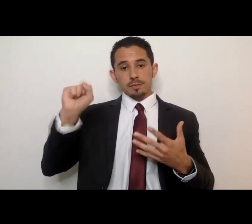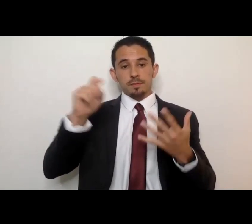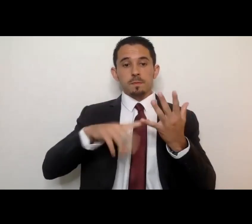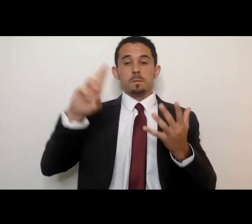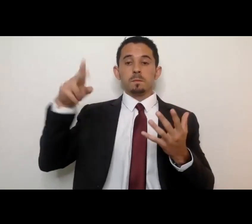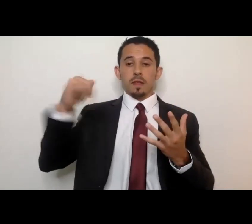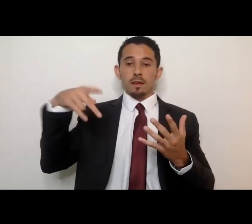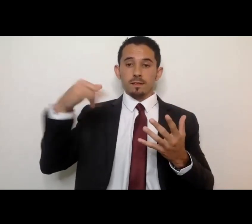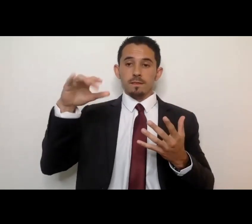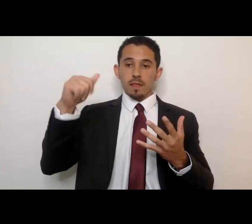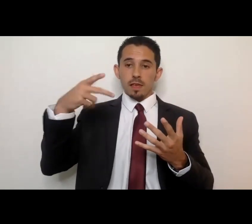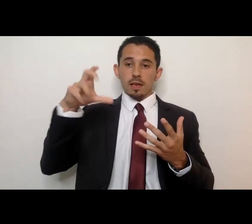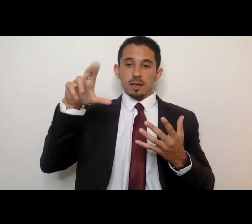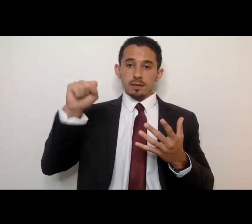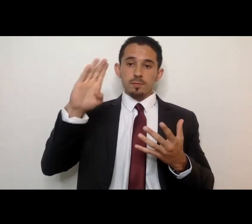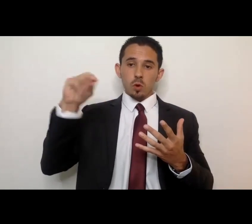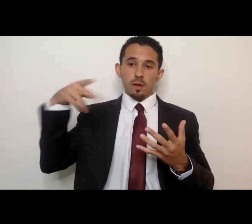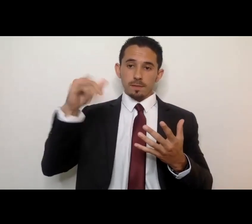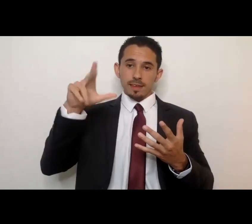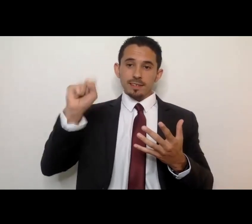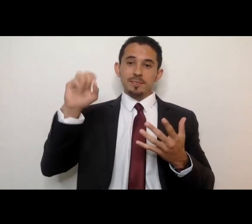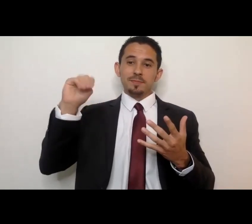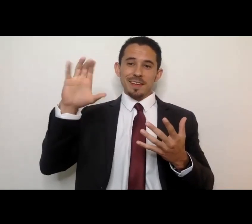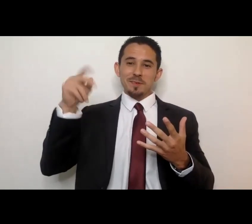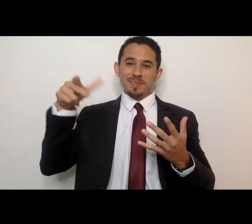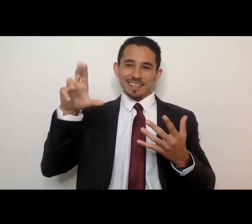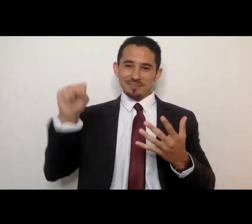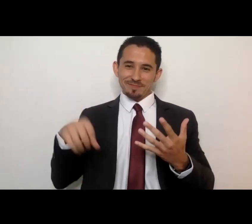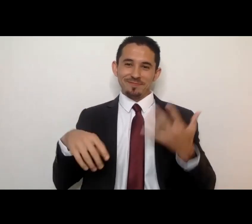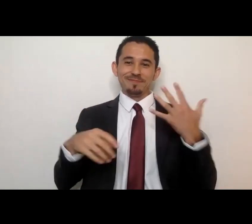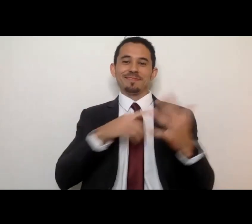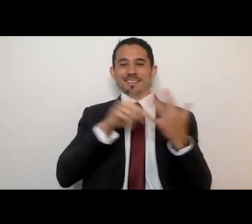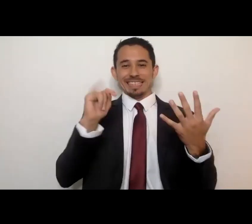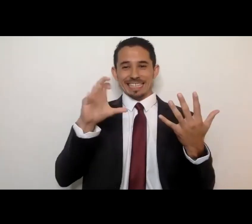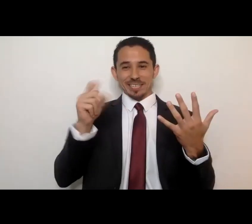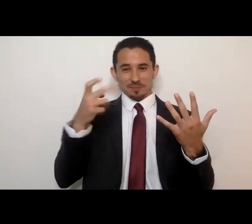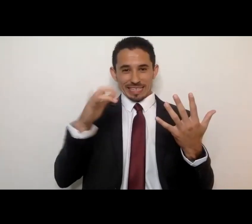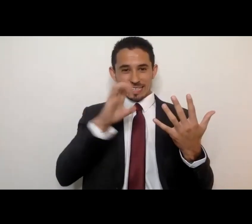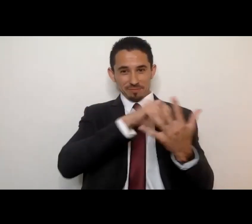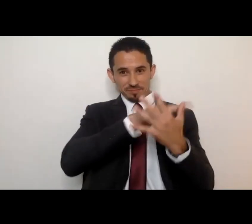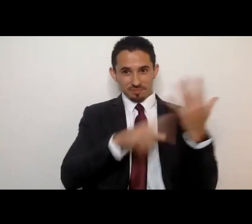Rhipicephalus sanguineus, and Rhipicephalus huophilus microplus.